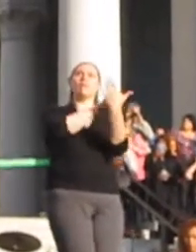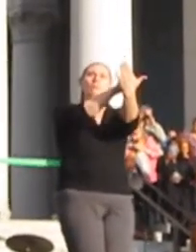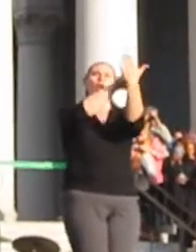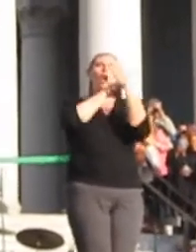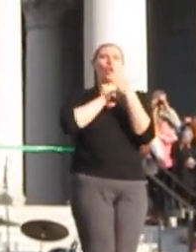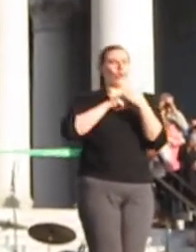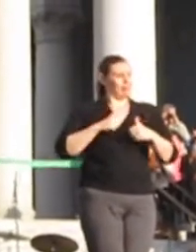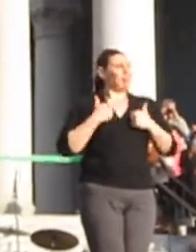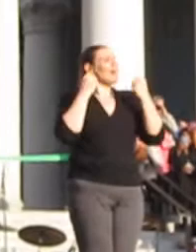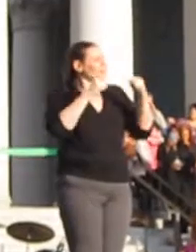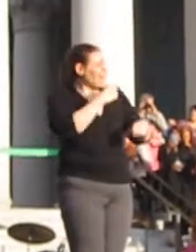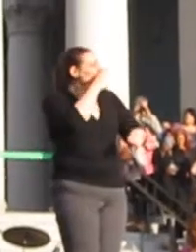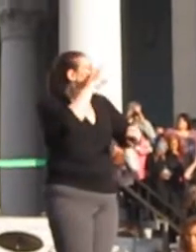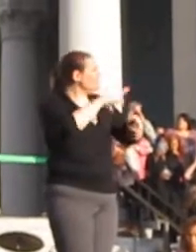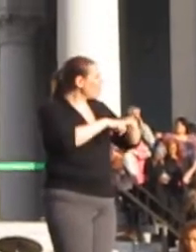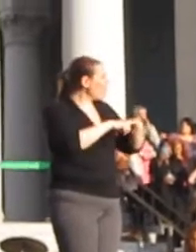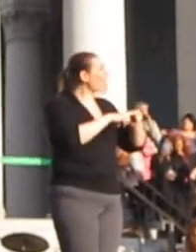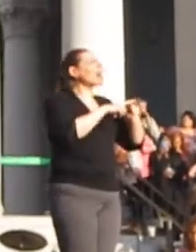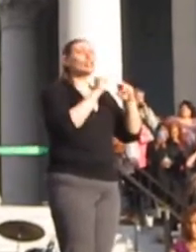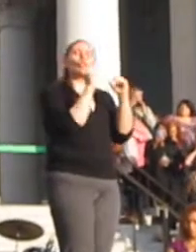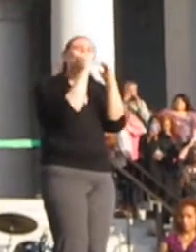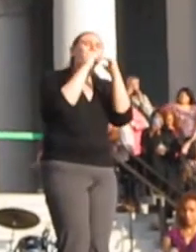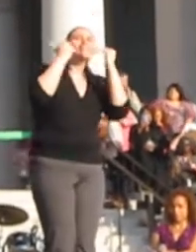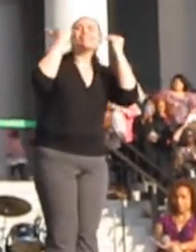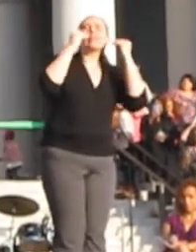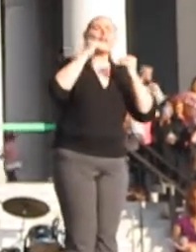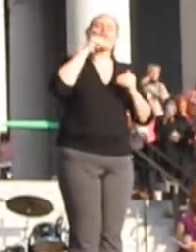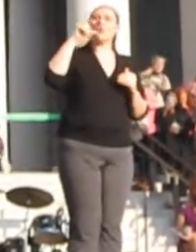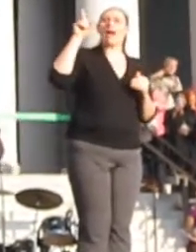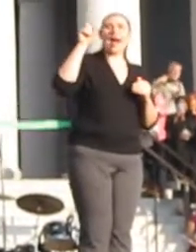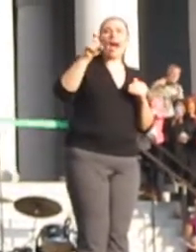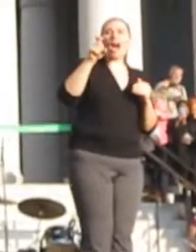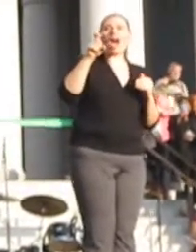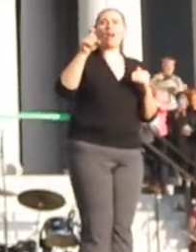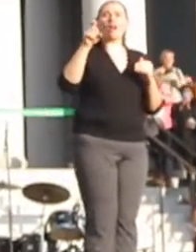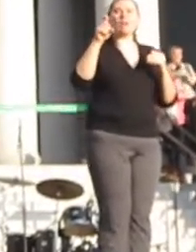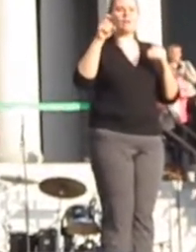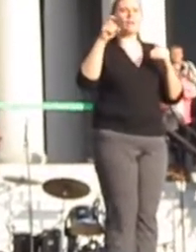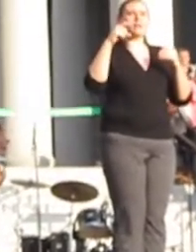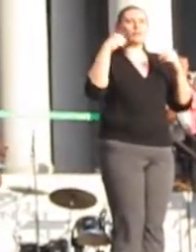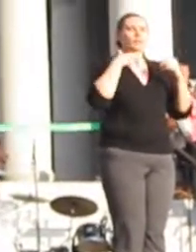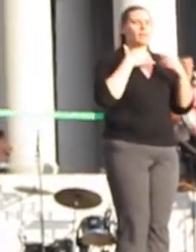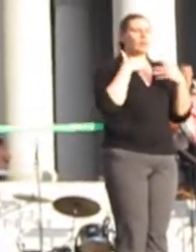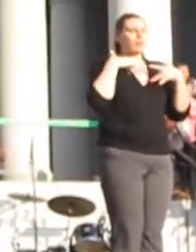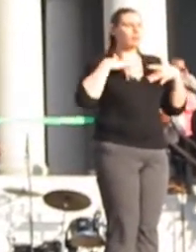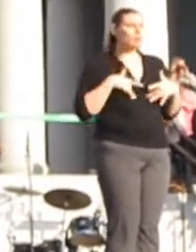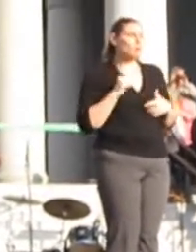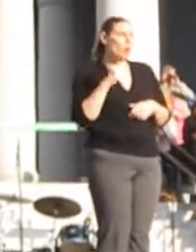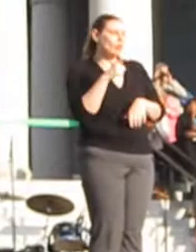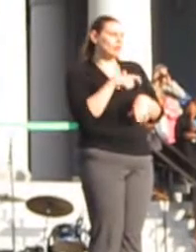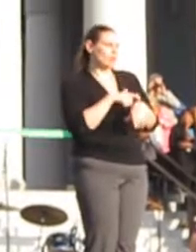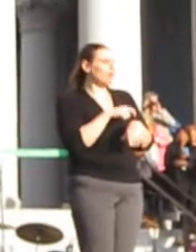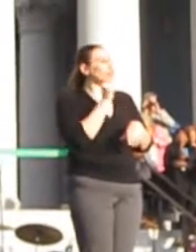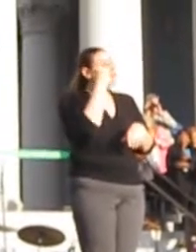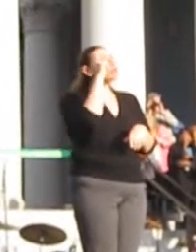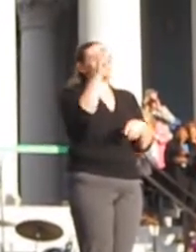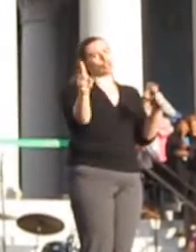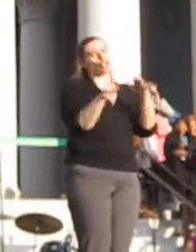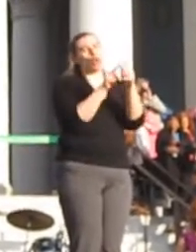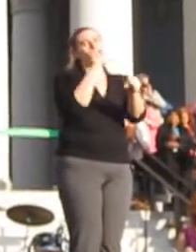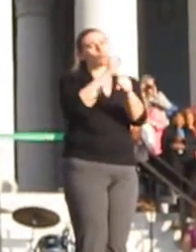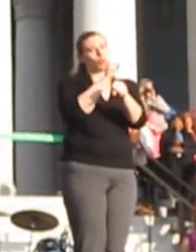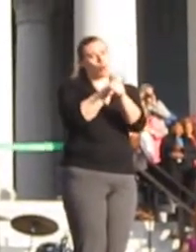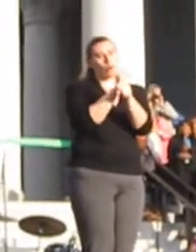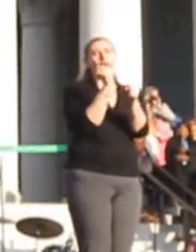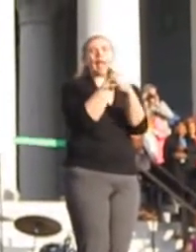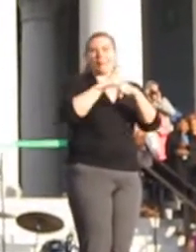be fun. You can have a luminous smile. You don't have to go around with your shoulders weighed down, but you do have to show up for work and make